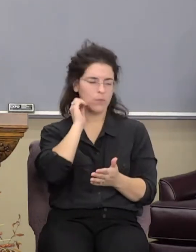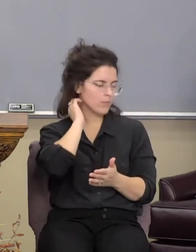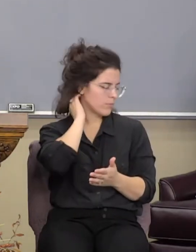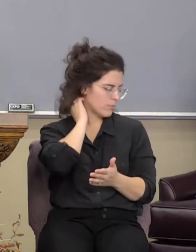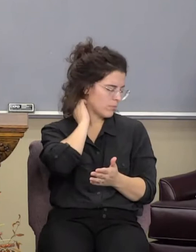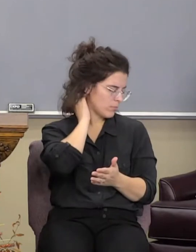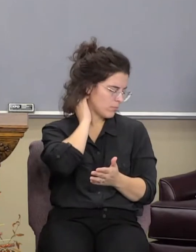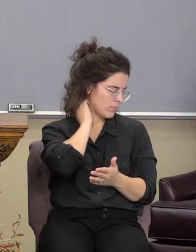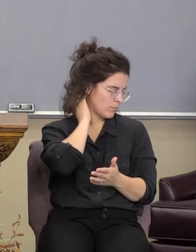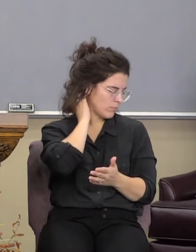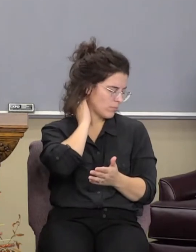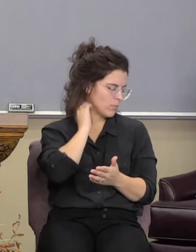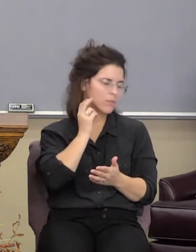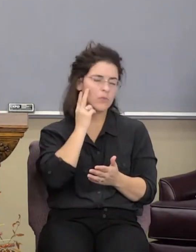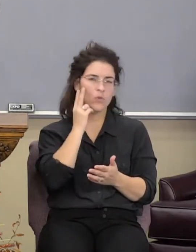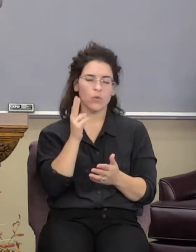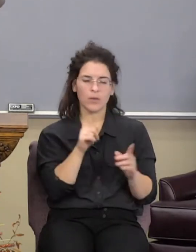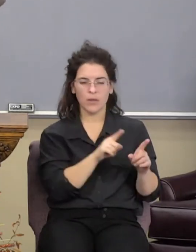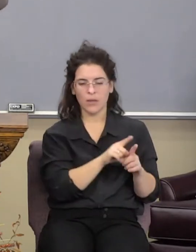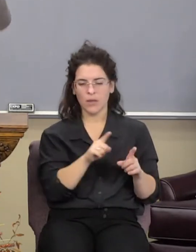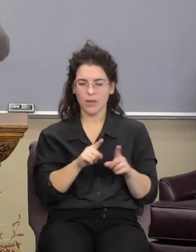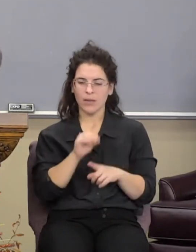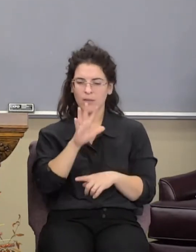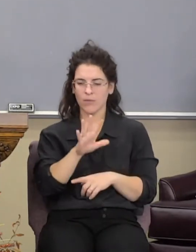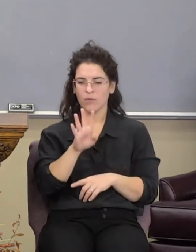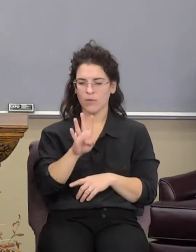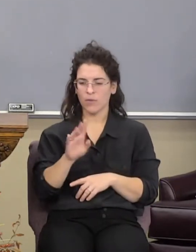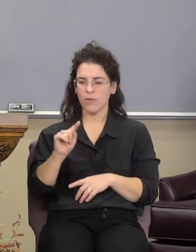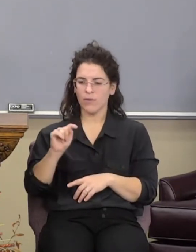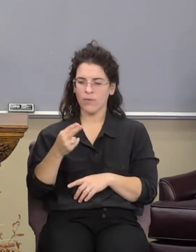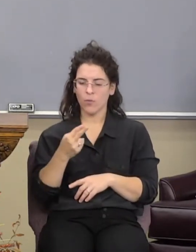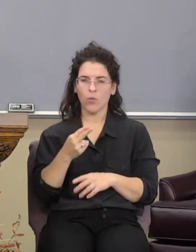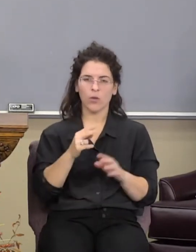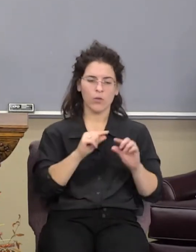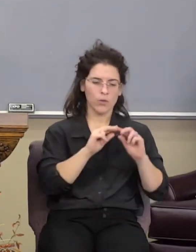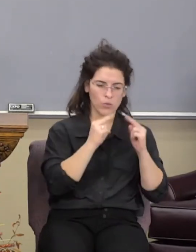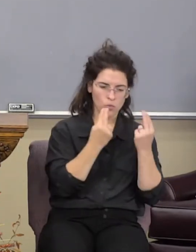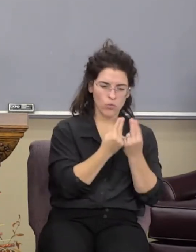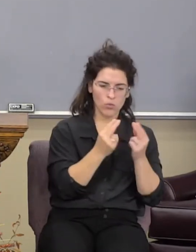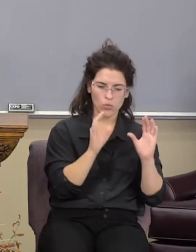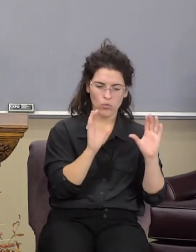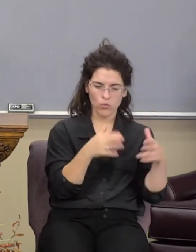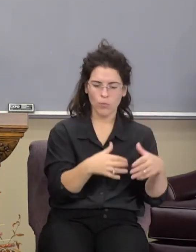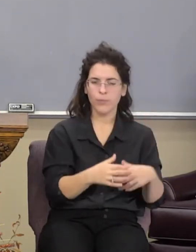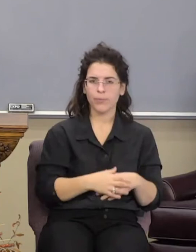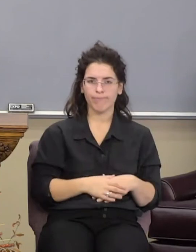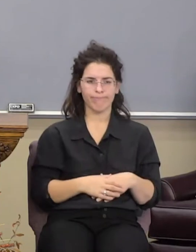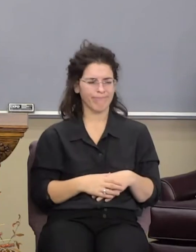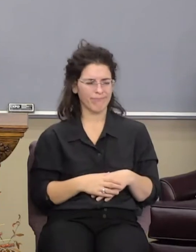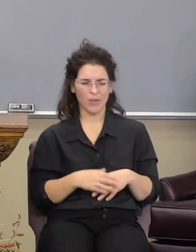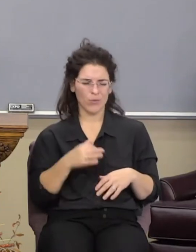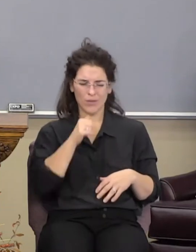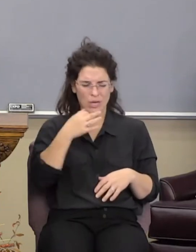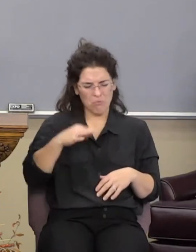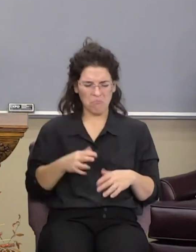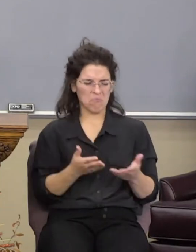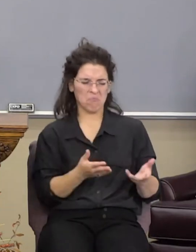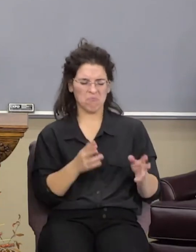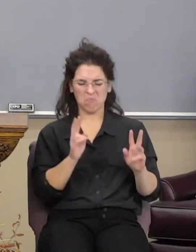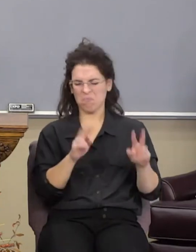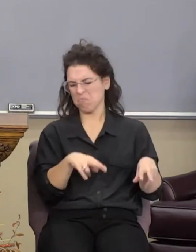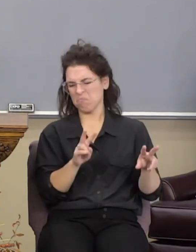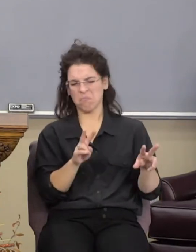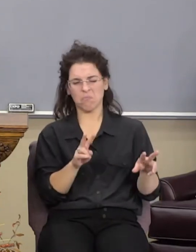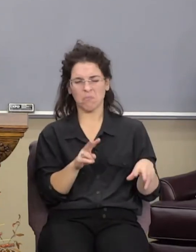You see, just like the 54th Regiment, discarded, they were discredited, they